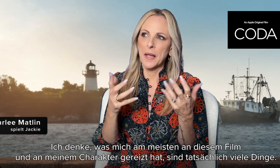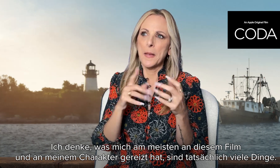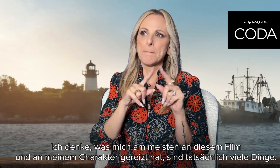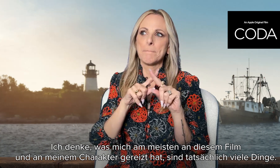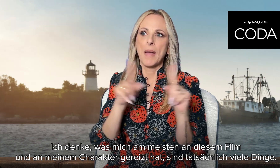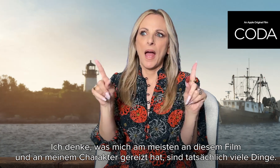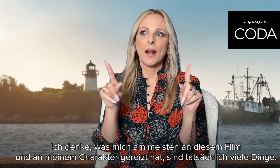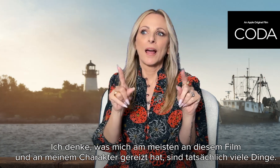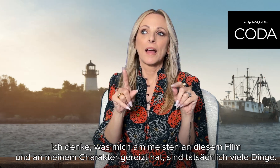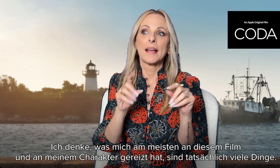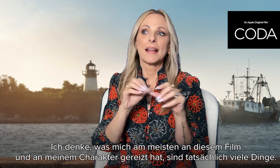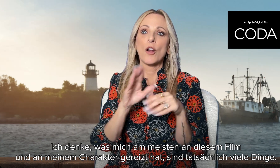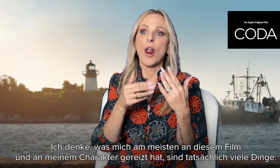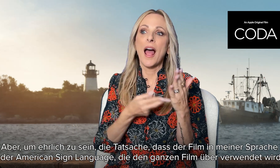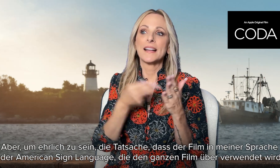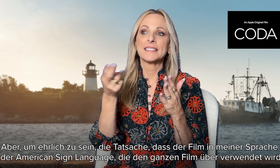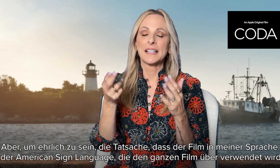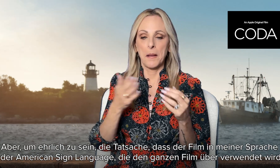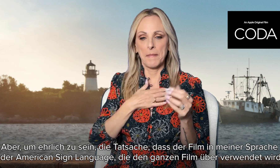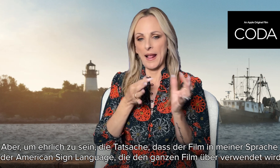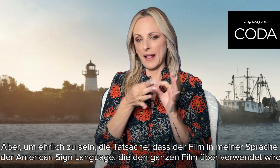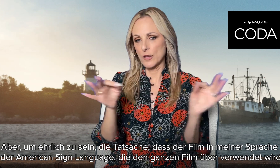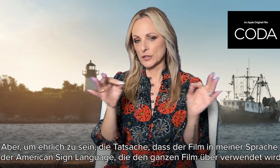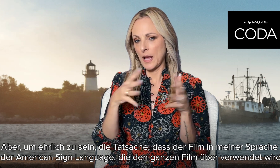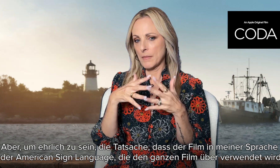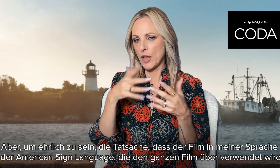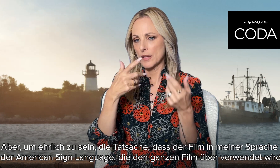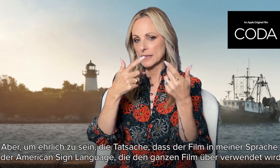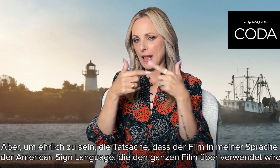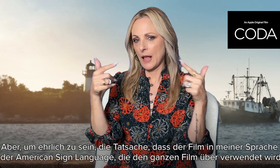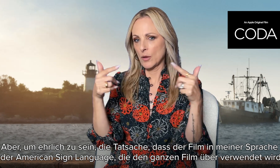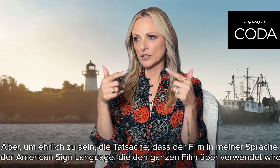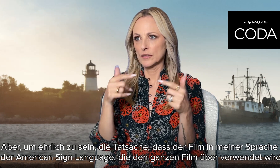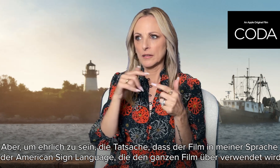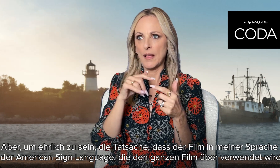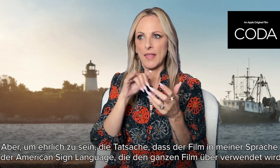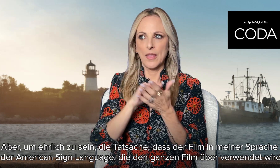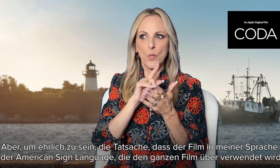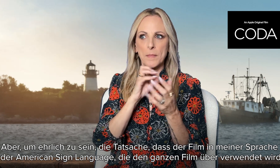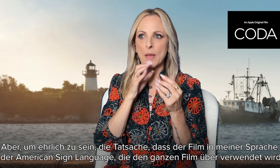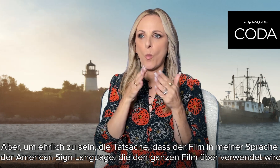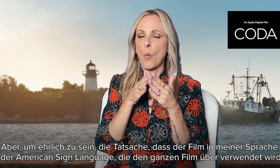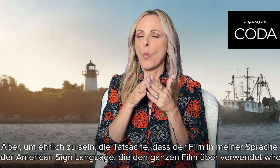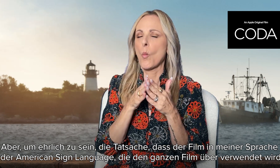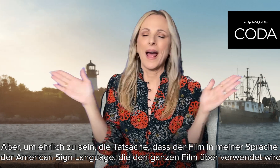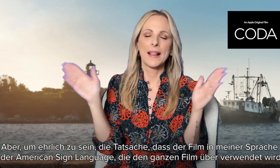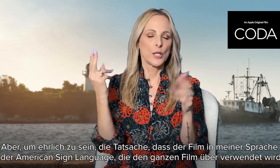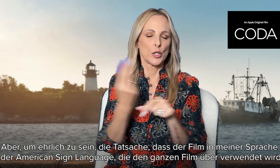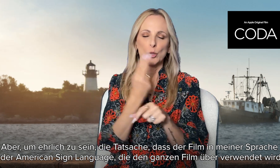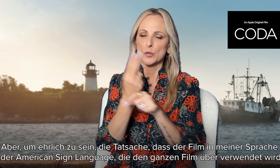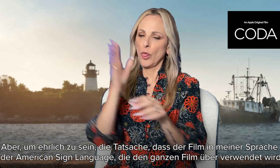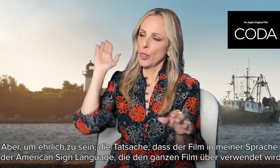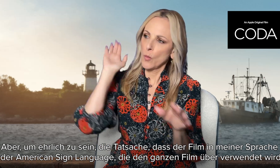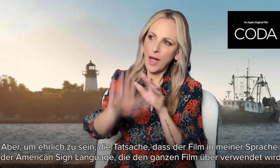was, it's really actually many things, but in all honesty, the fact that it was in my language, American Sign